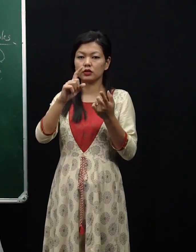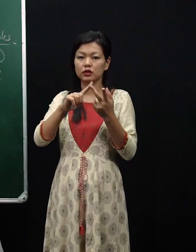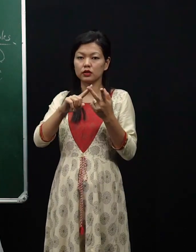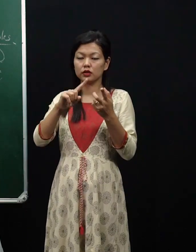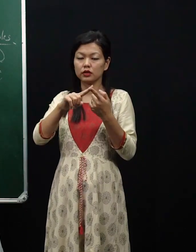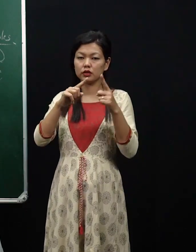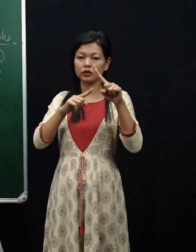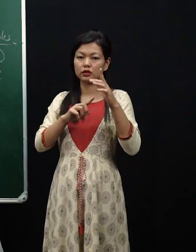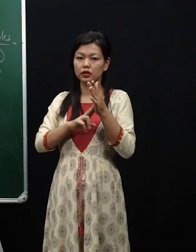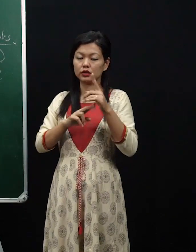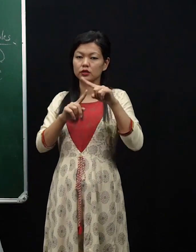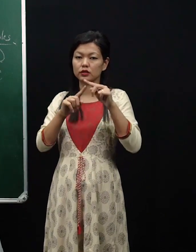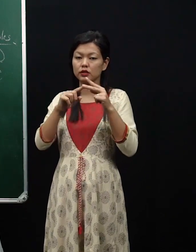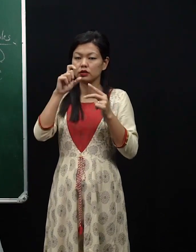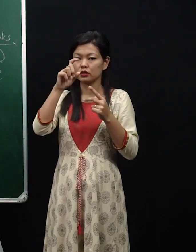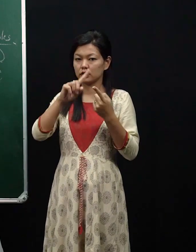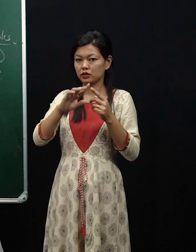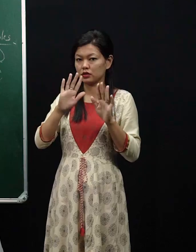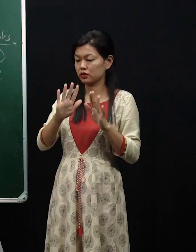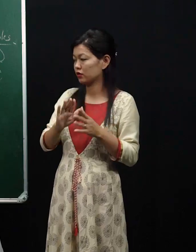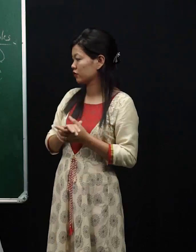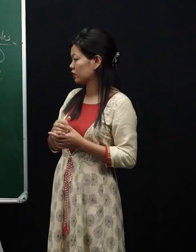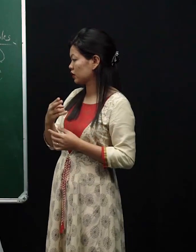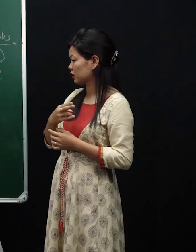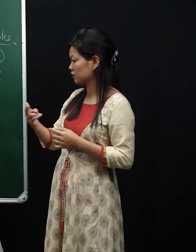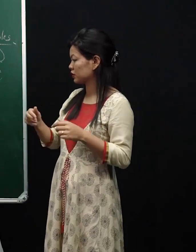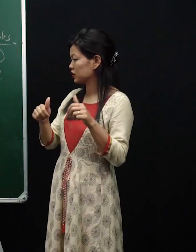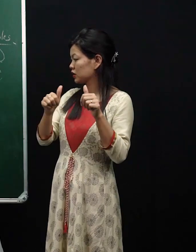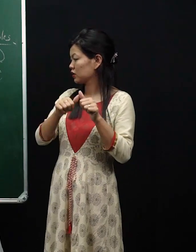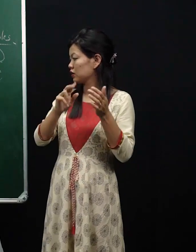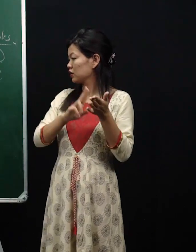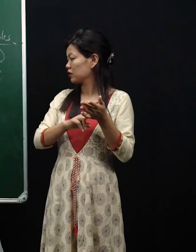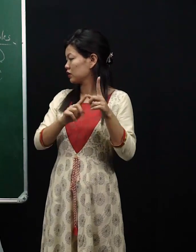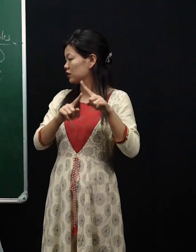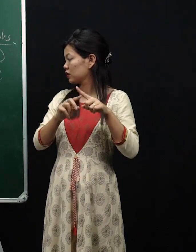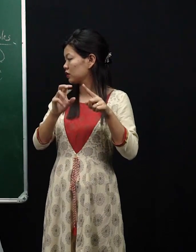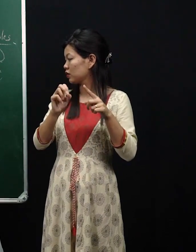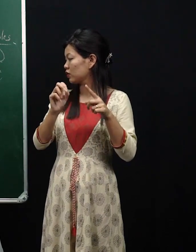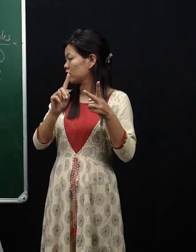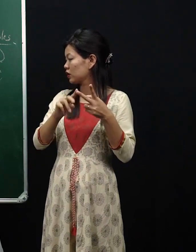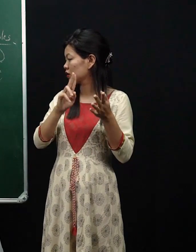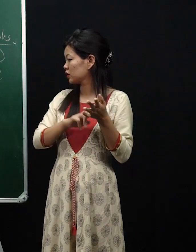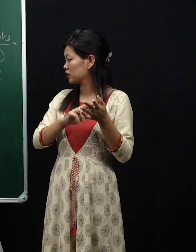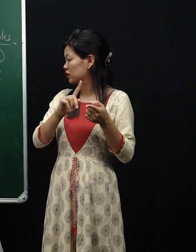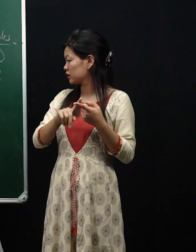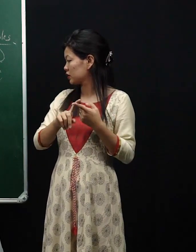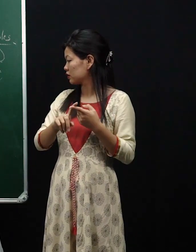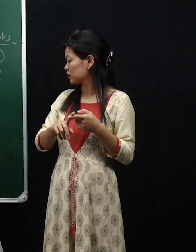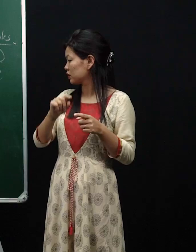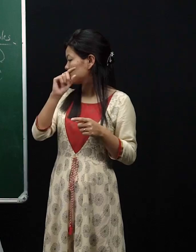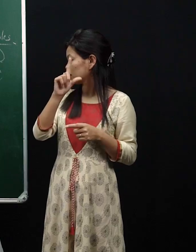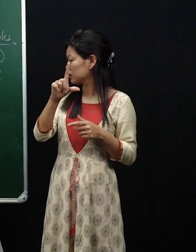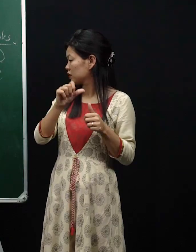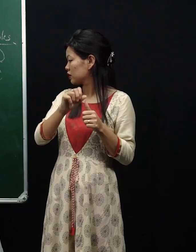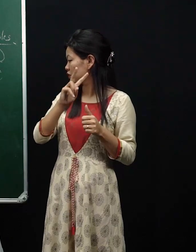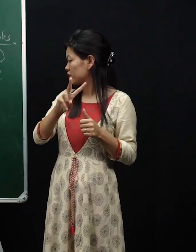Antoine Lavoisier, he laid the foundation of a law of chemical combination. Okay,